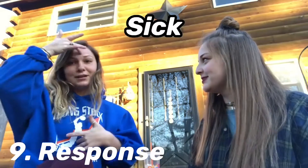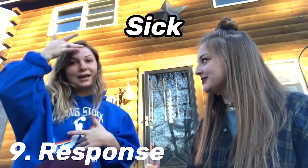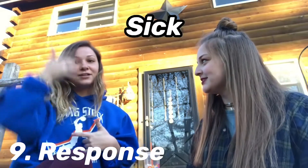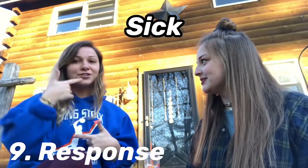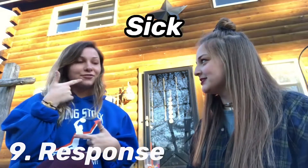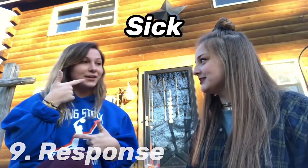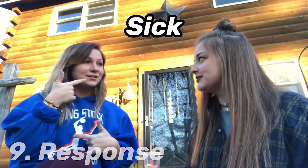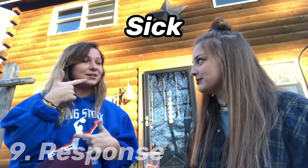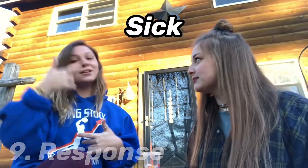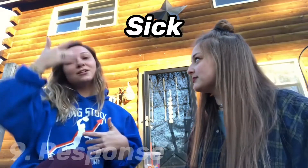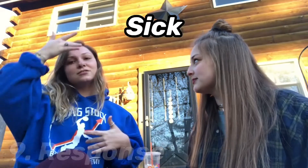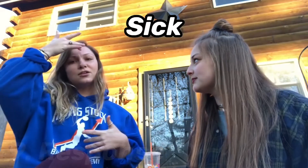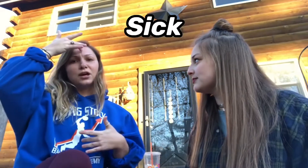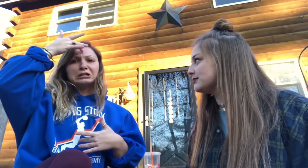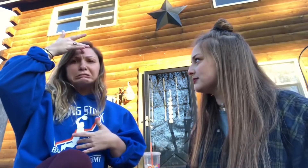it's your face, so you gotta,